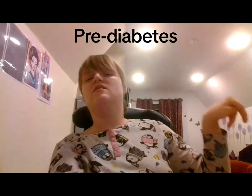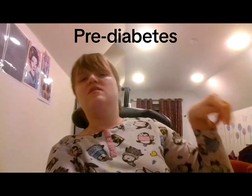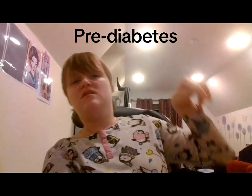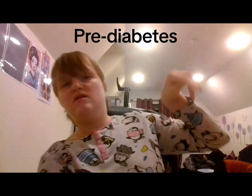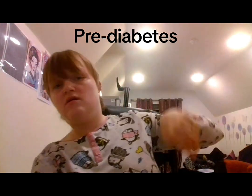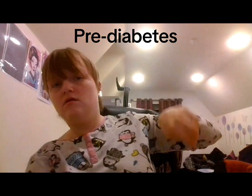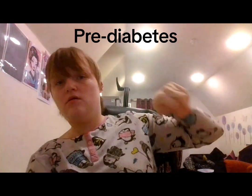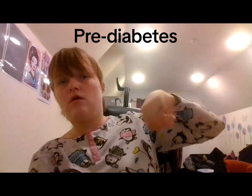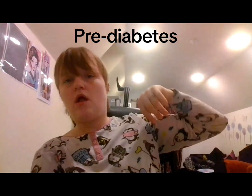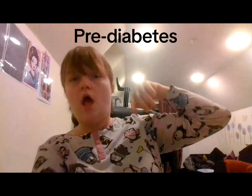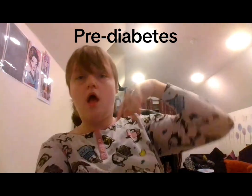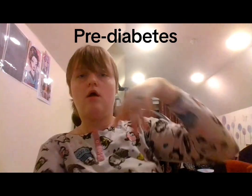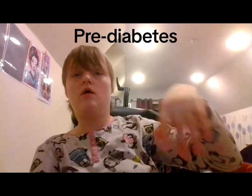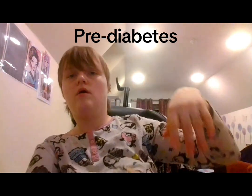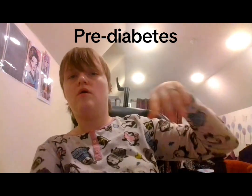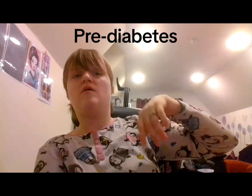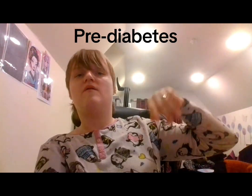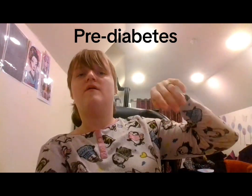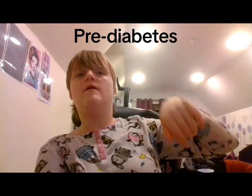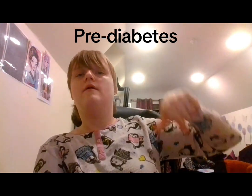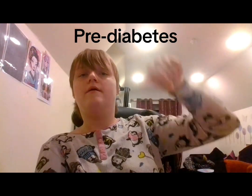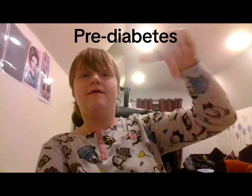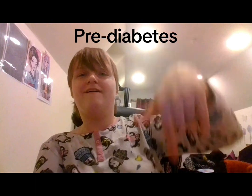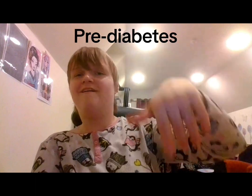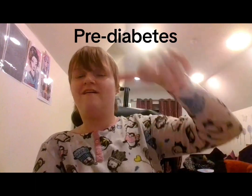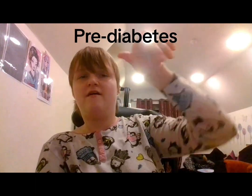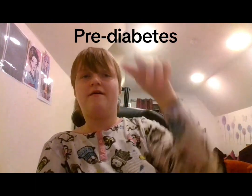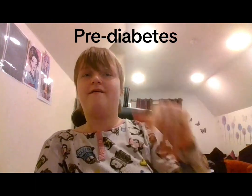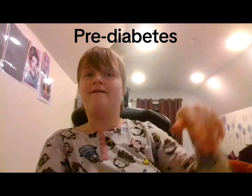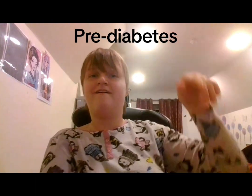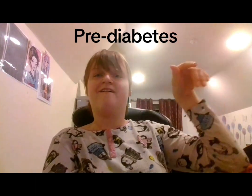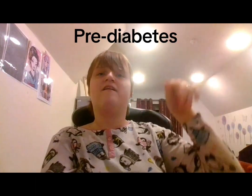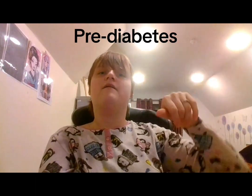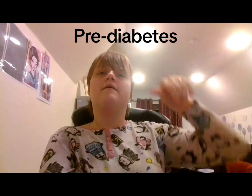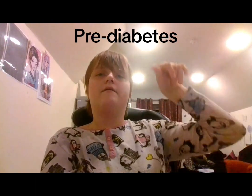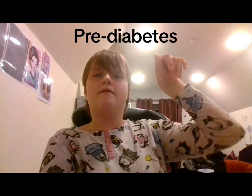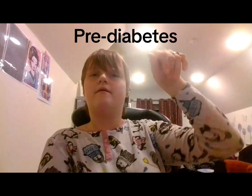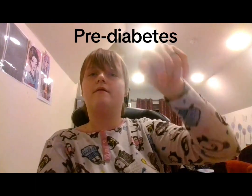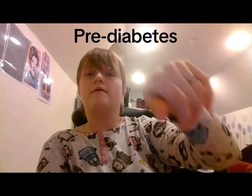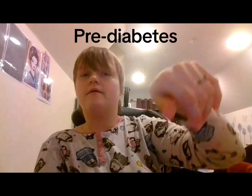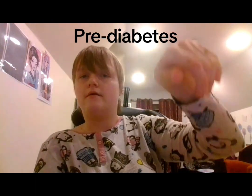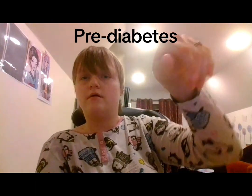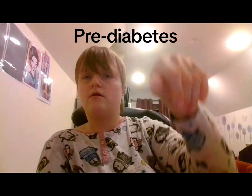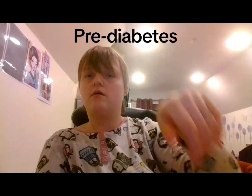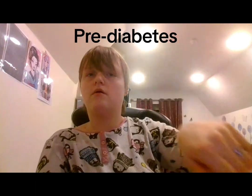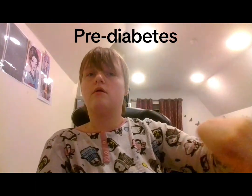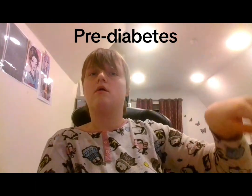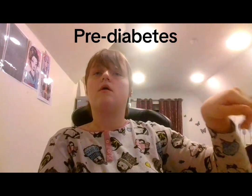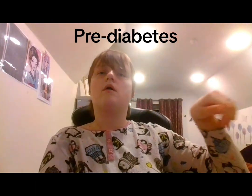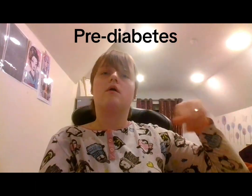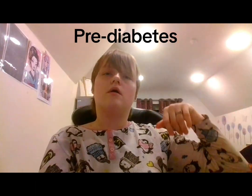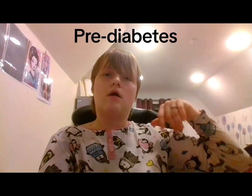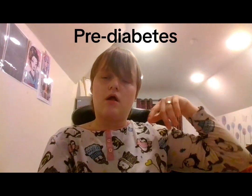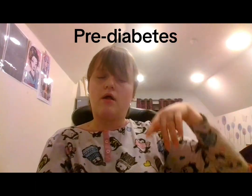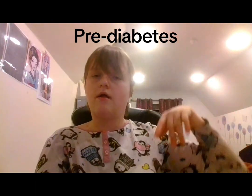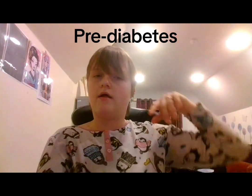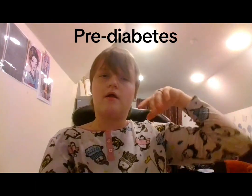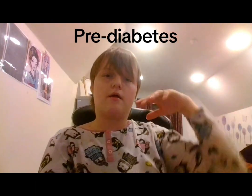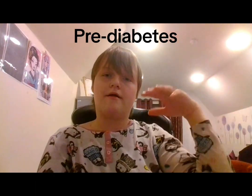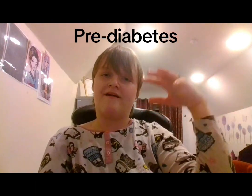Mediterranean diet. Check out our handy Mediterranean meal plans. Dietary approaches to